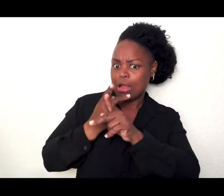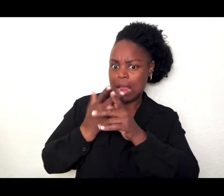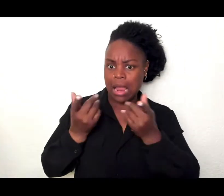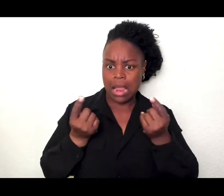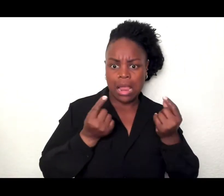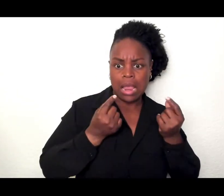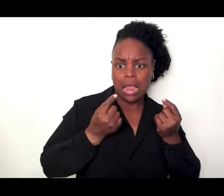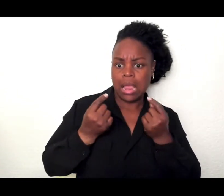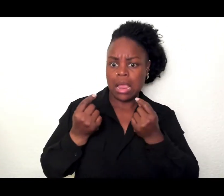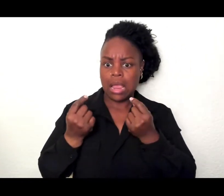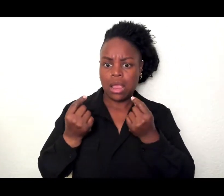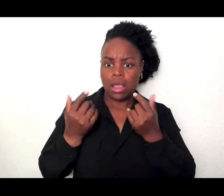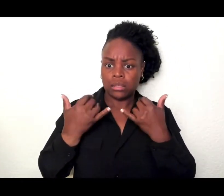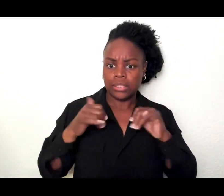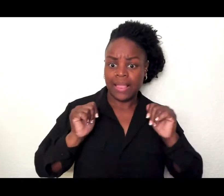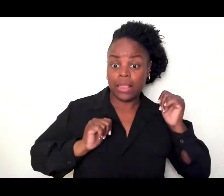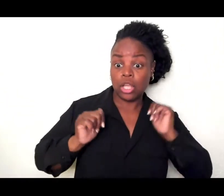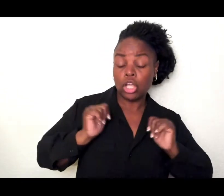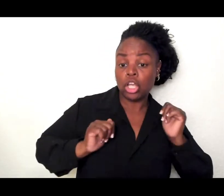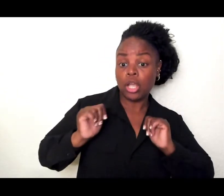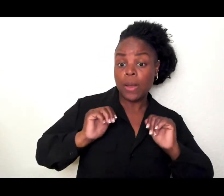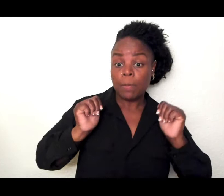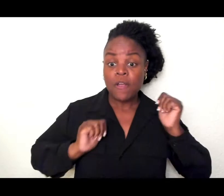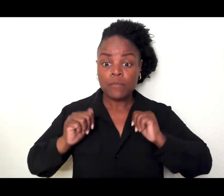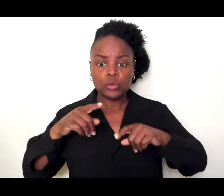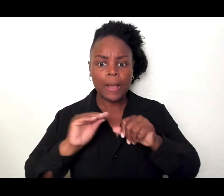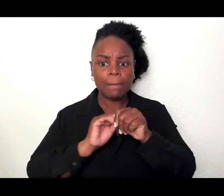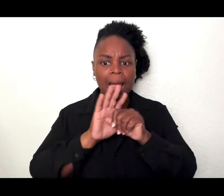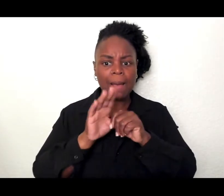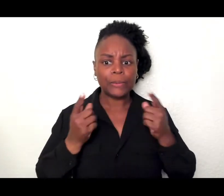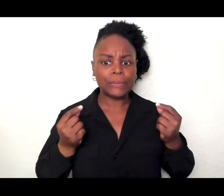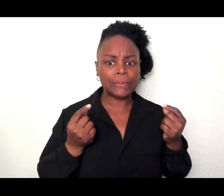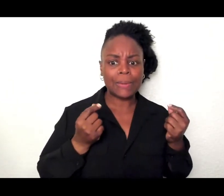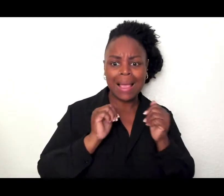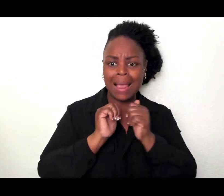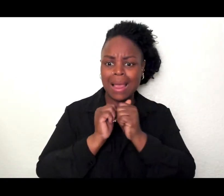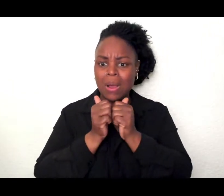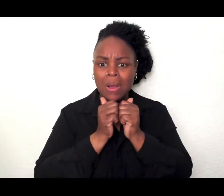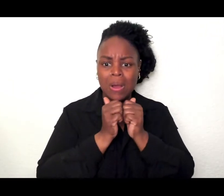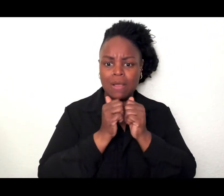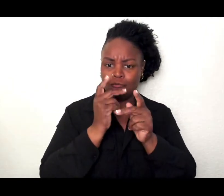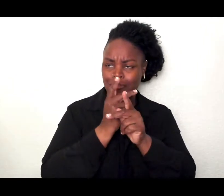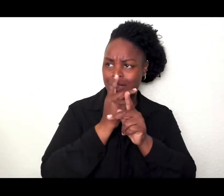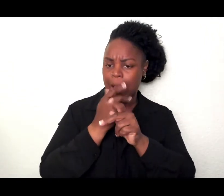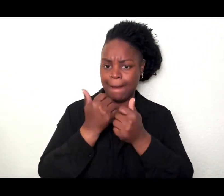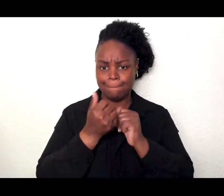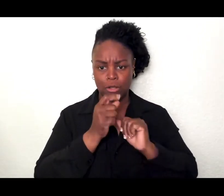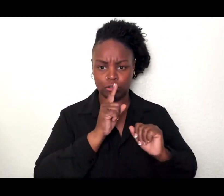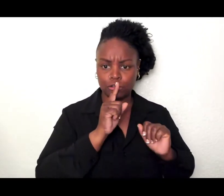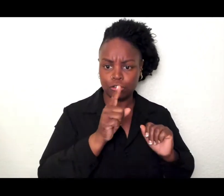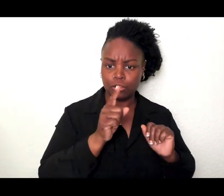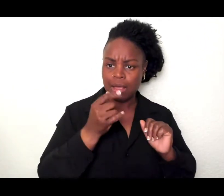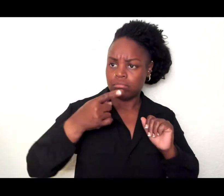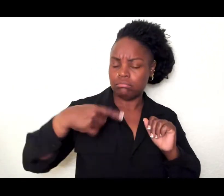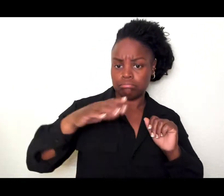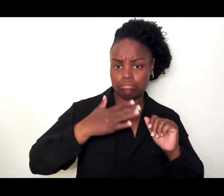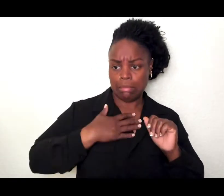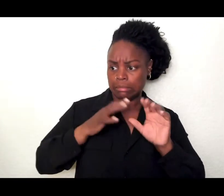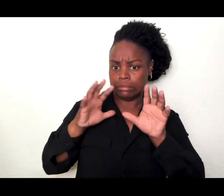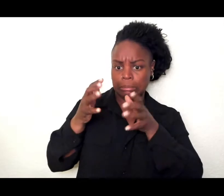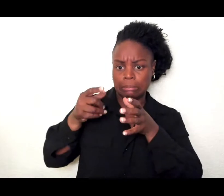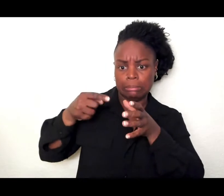people figuring out how to still do theater and performance during a pandemic. Having to figure out, making sure that everybody